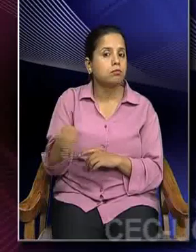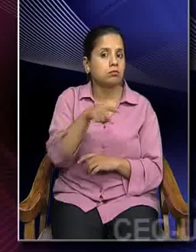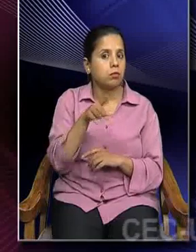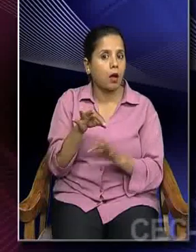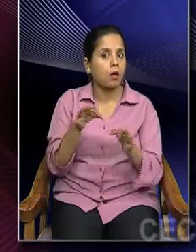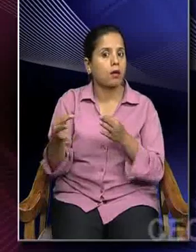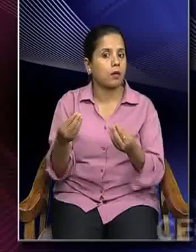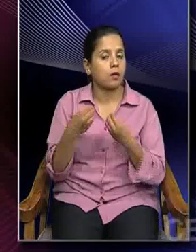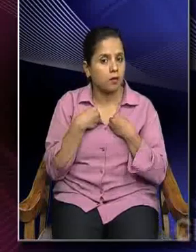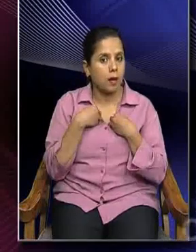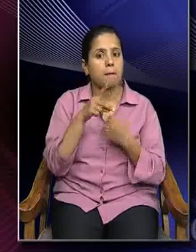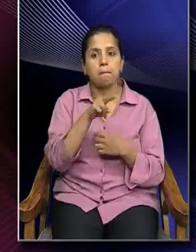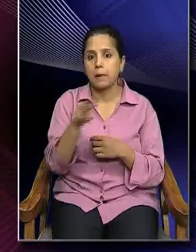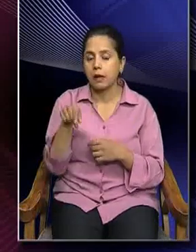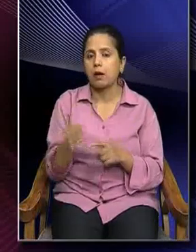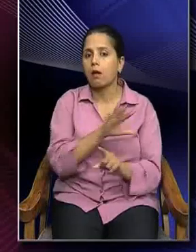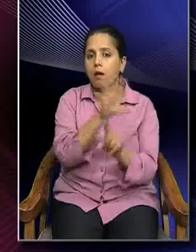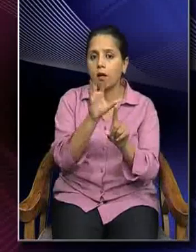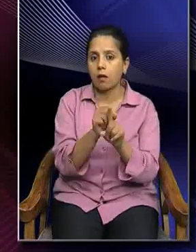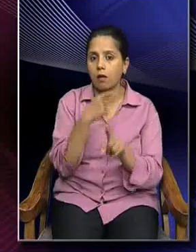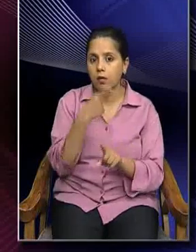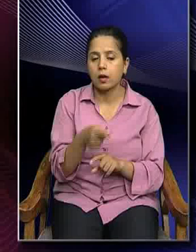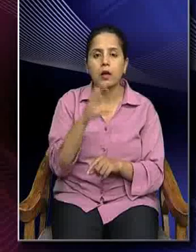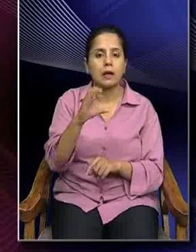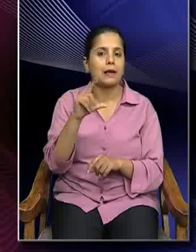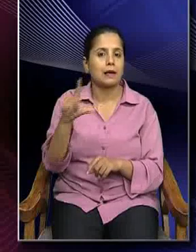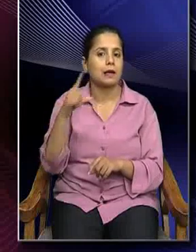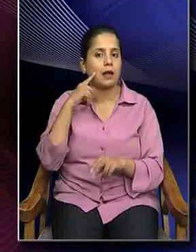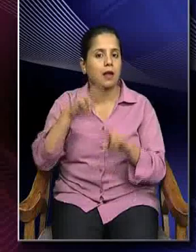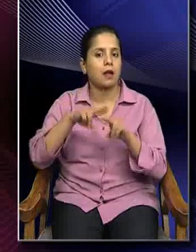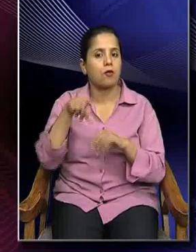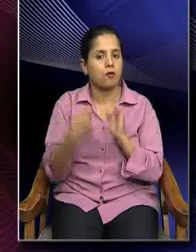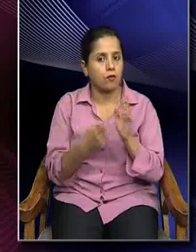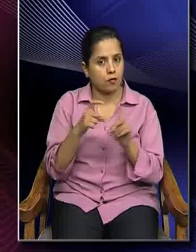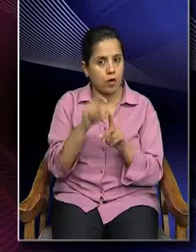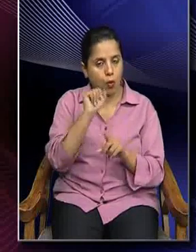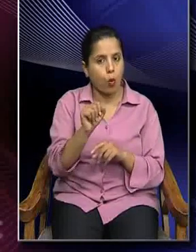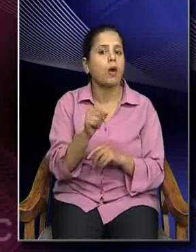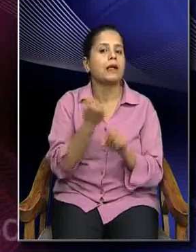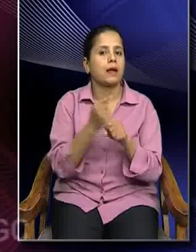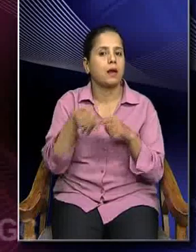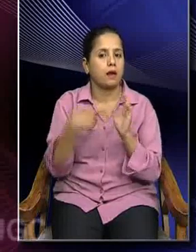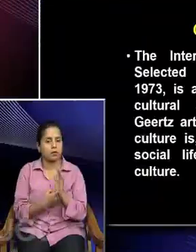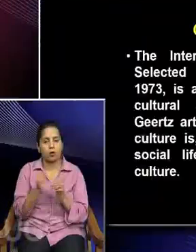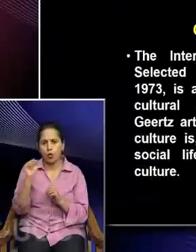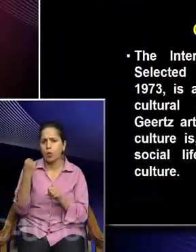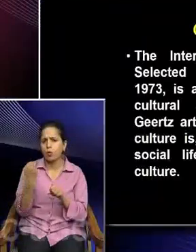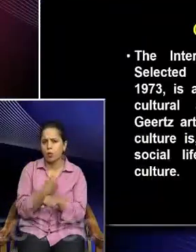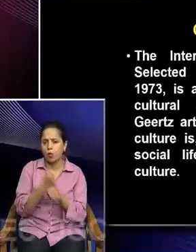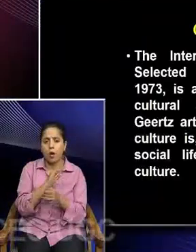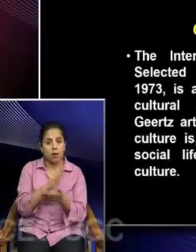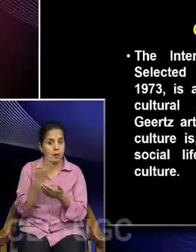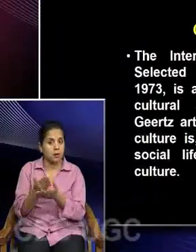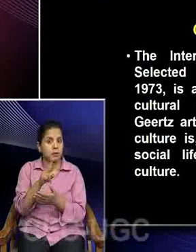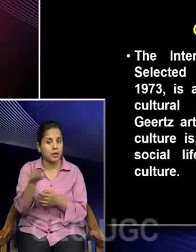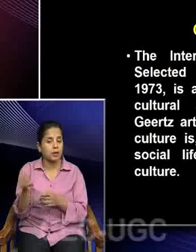the definition of culture was Clifford Gates. In his work, The Interpretation of